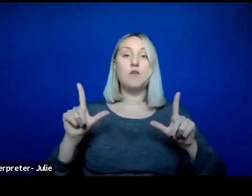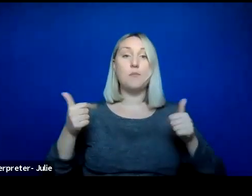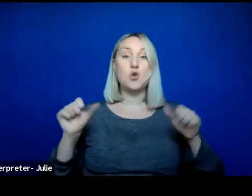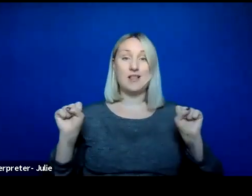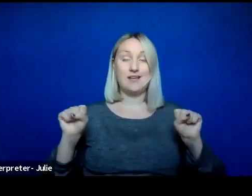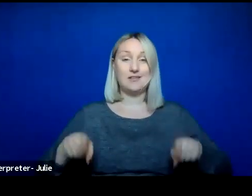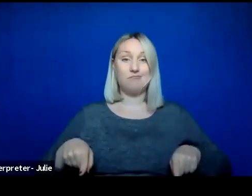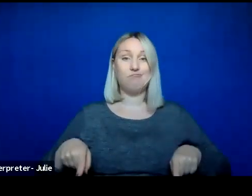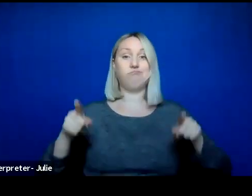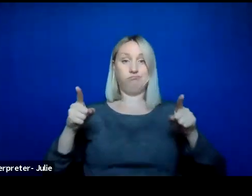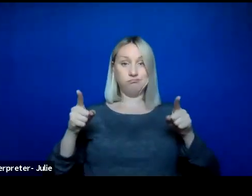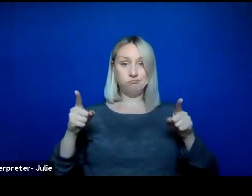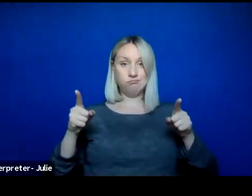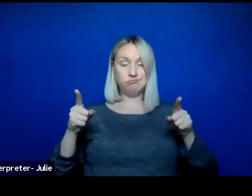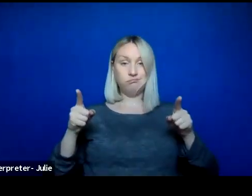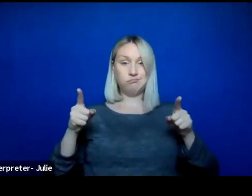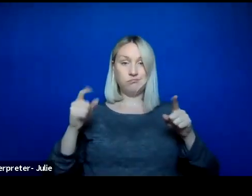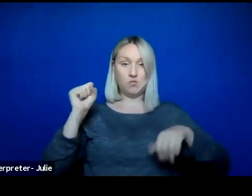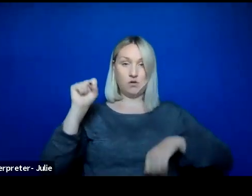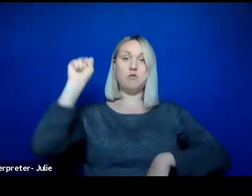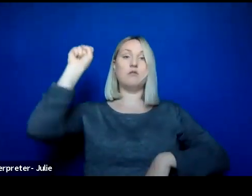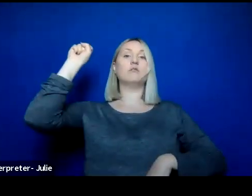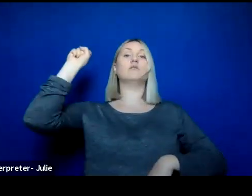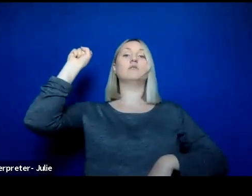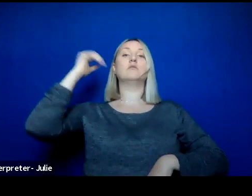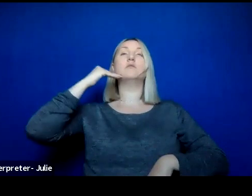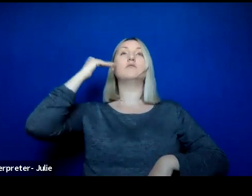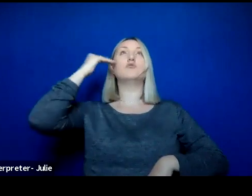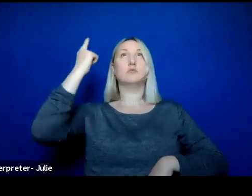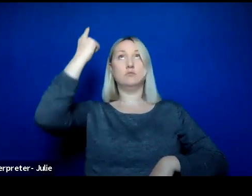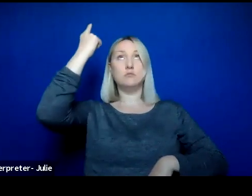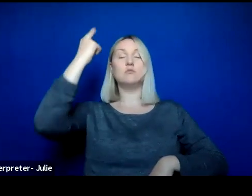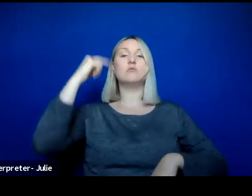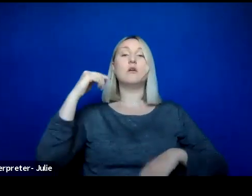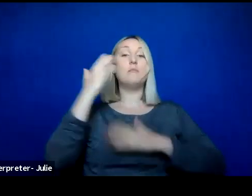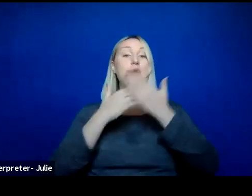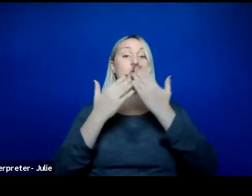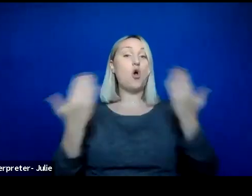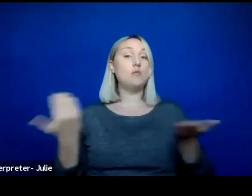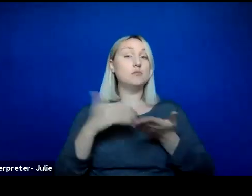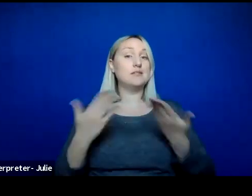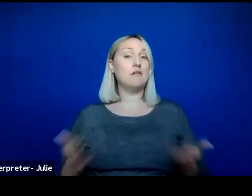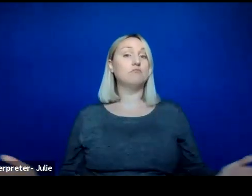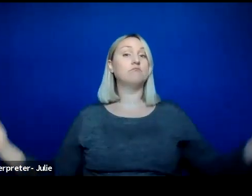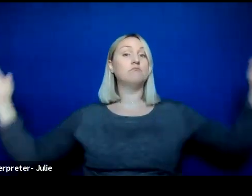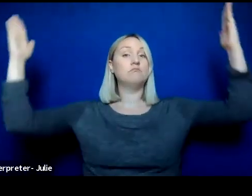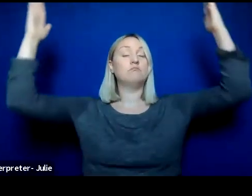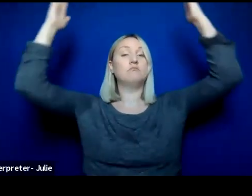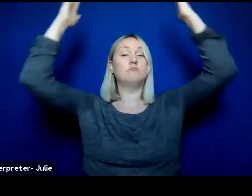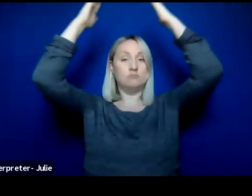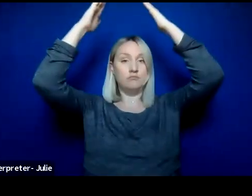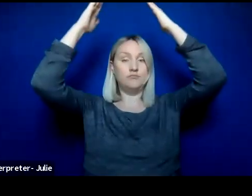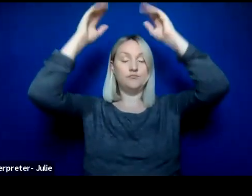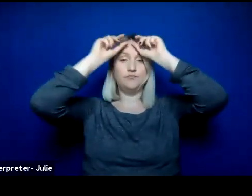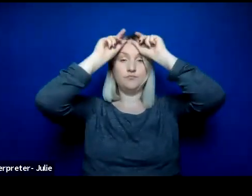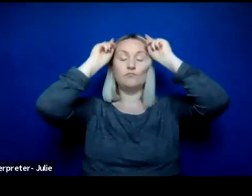your spine, and reach your chin all the way up to the sky. Maybe bring the arms up again. And this time,